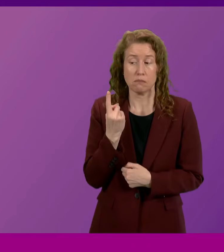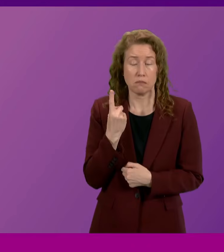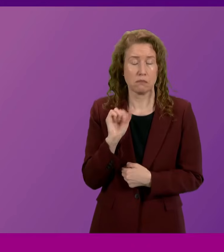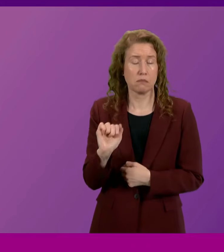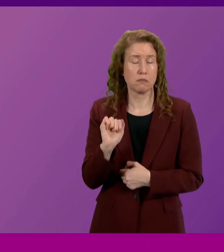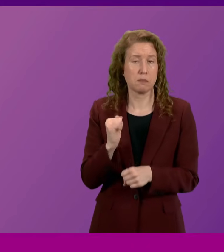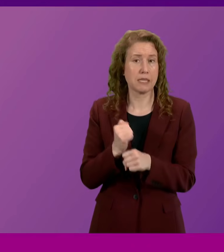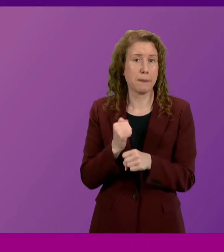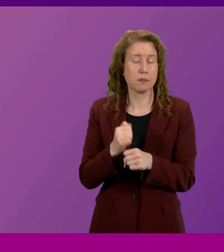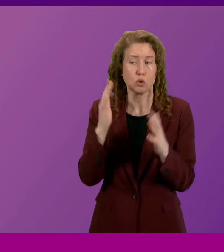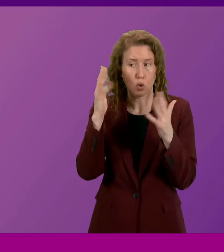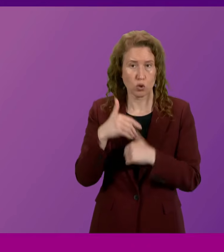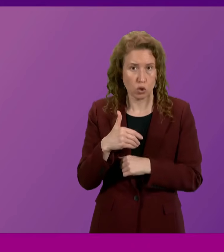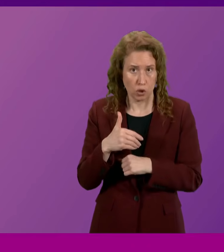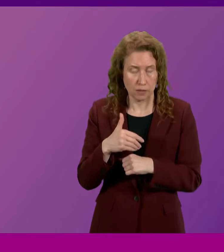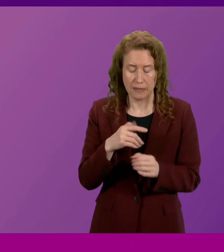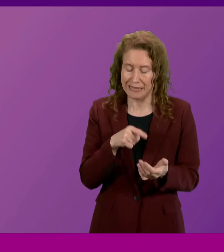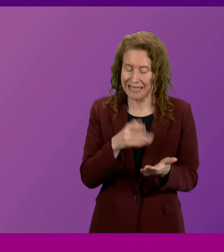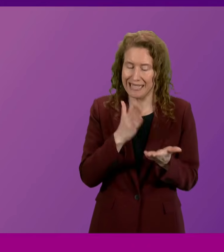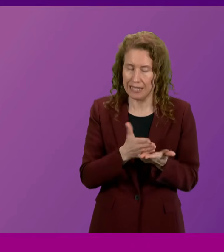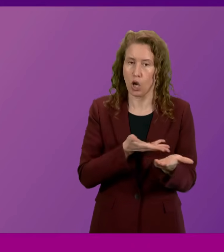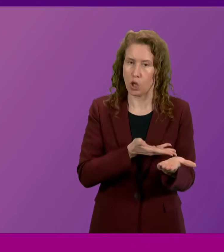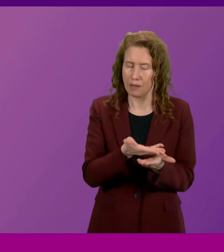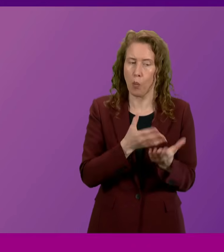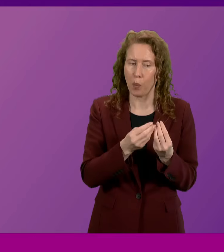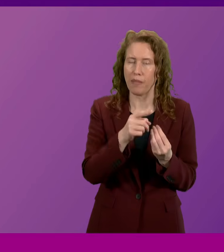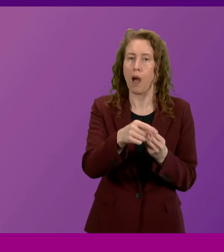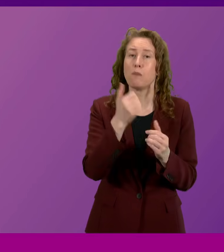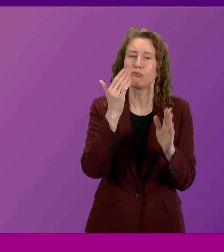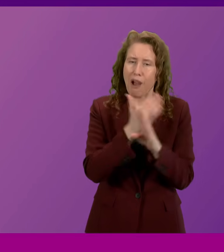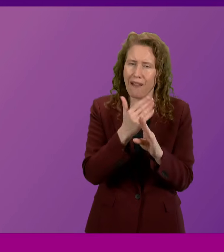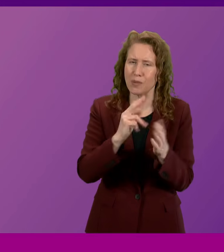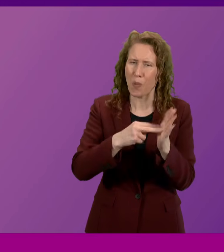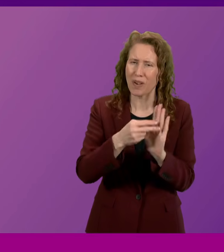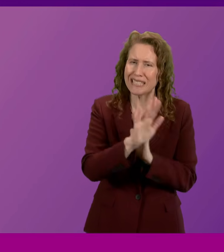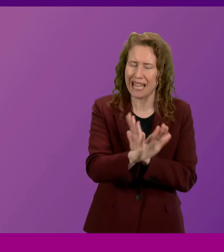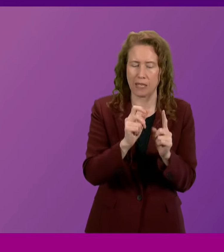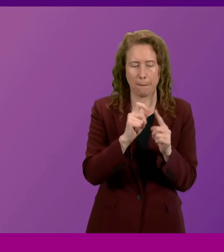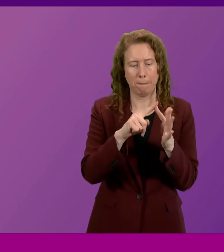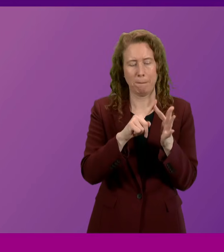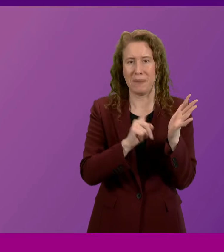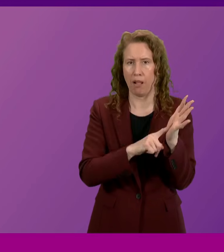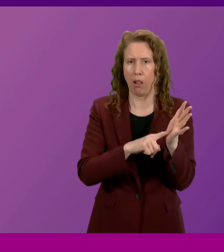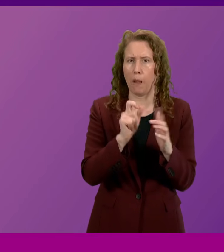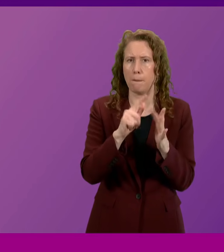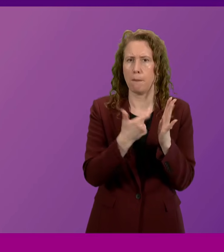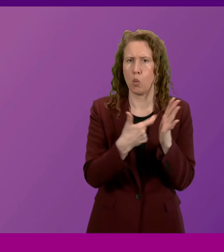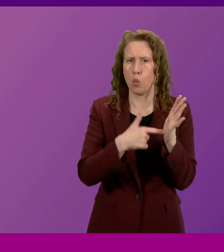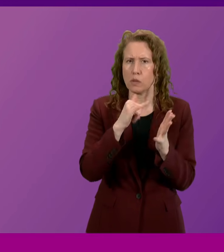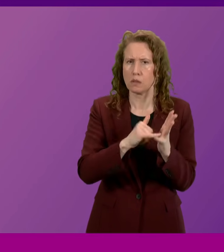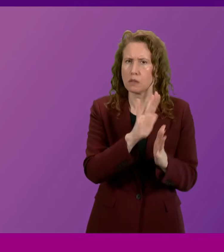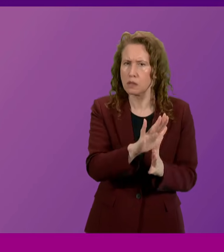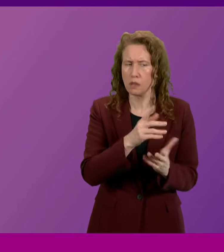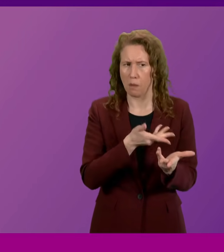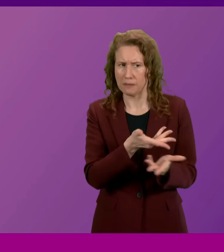Mr Gibson's concern. This is, of course, a negotiation with a private organisation, Peel Ports. There has to be, like